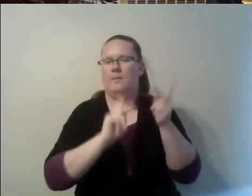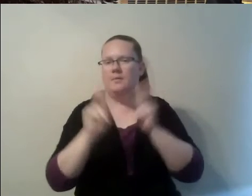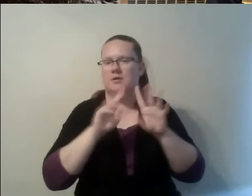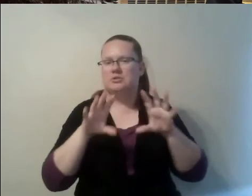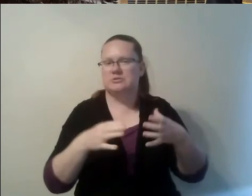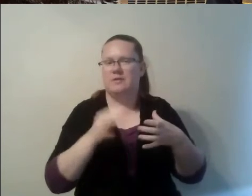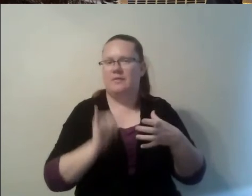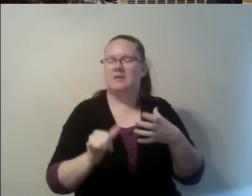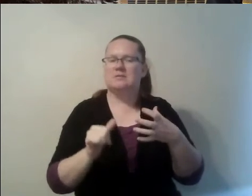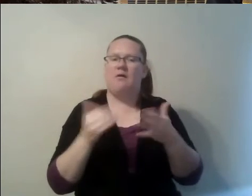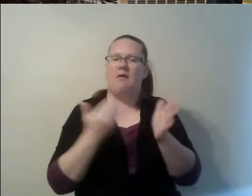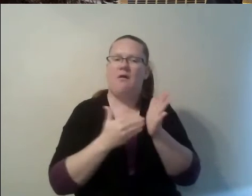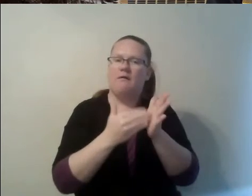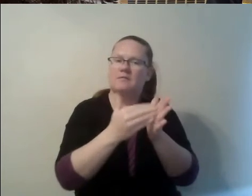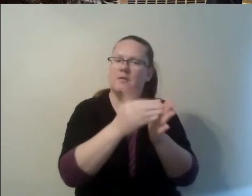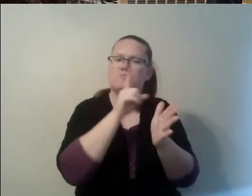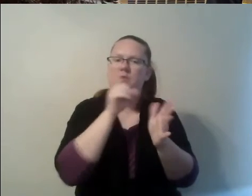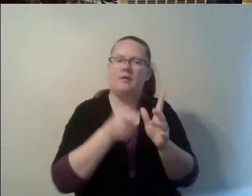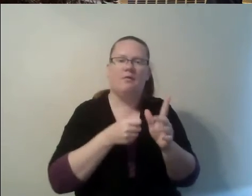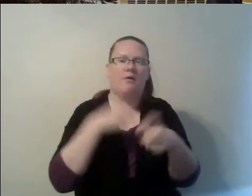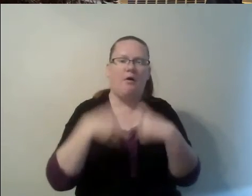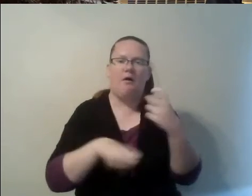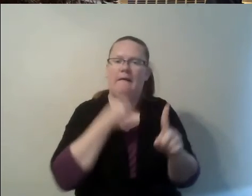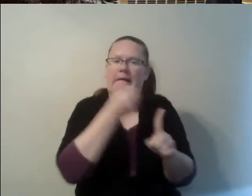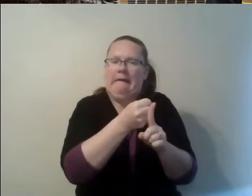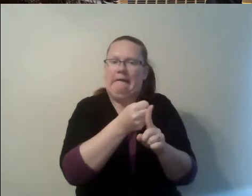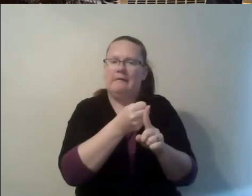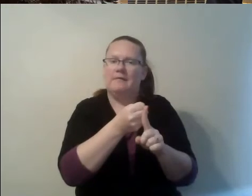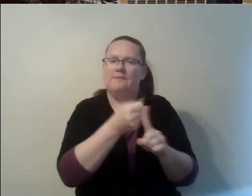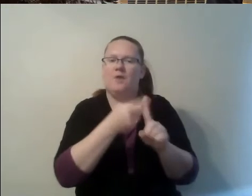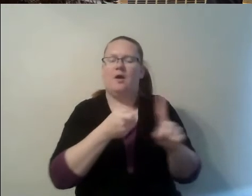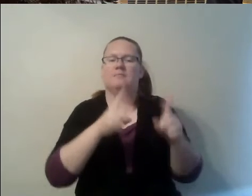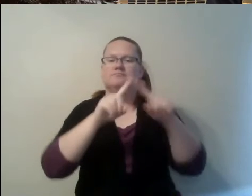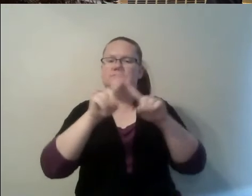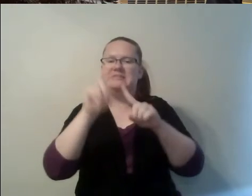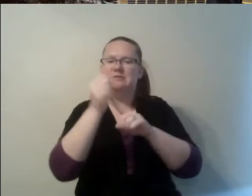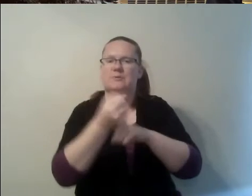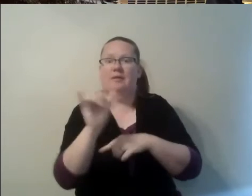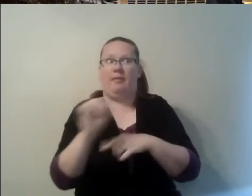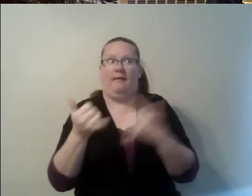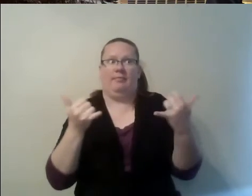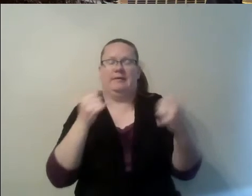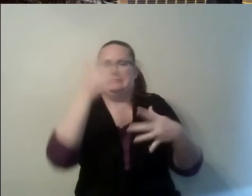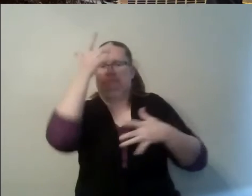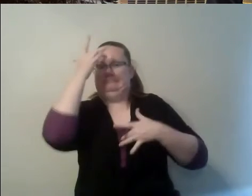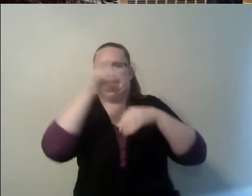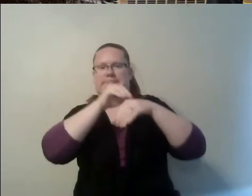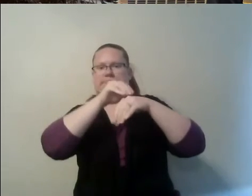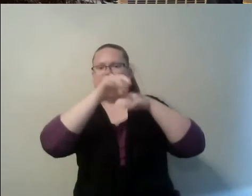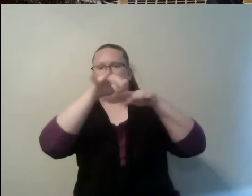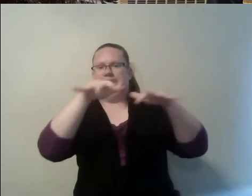is often hard hit under circumstances like the COVID-19 pandemic that we're experiencing right now. We know